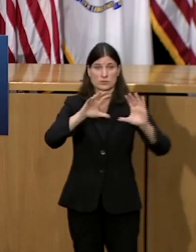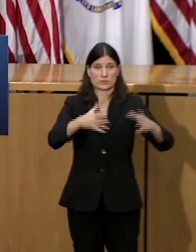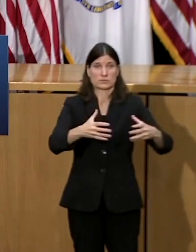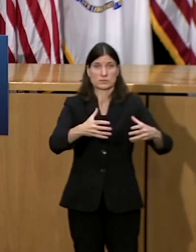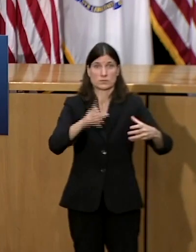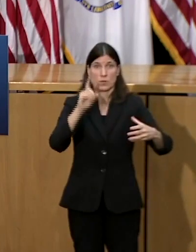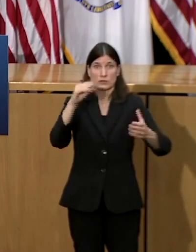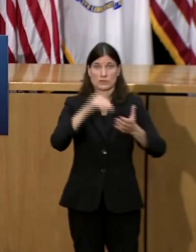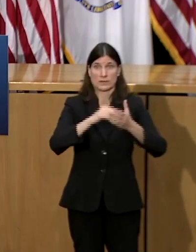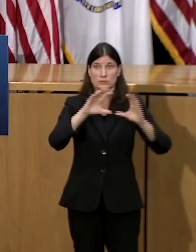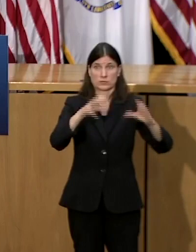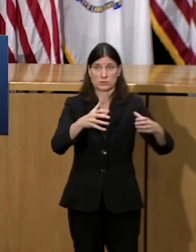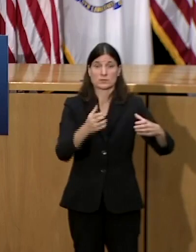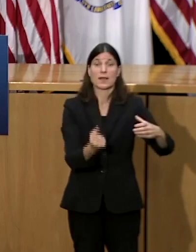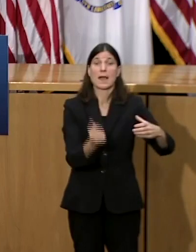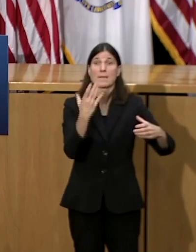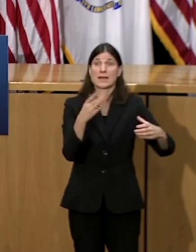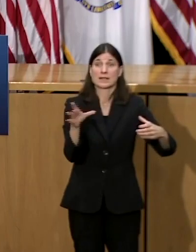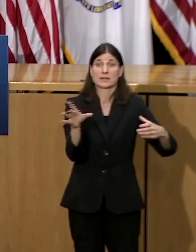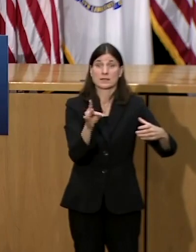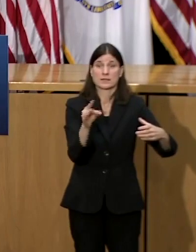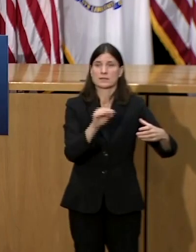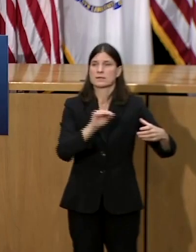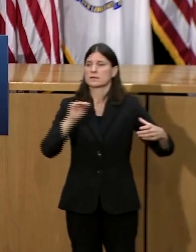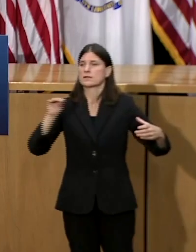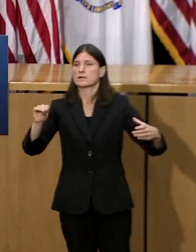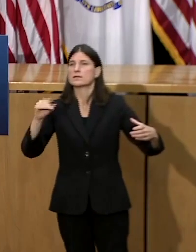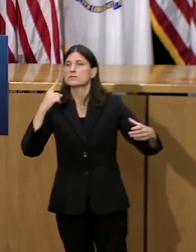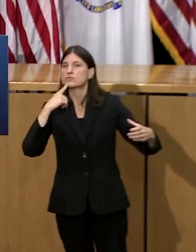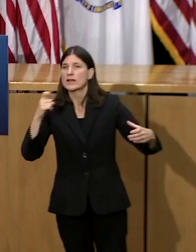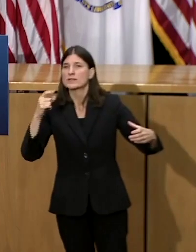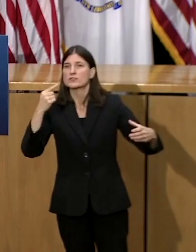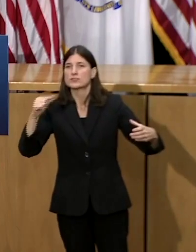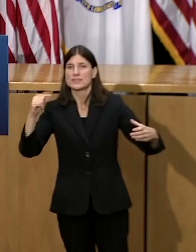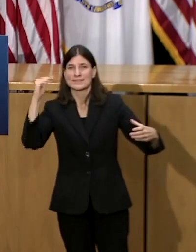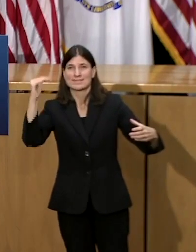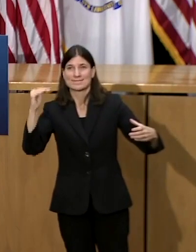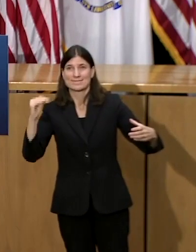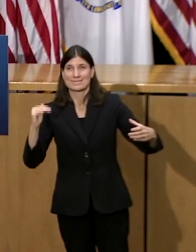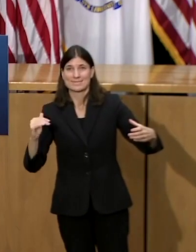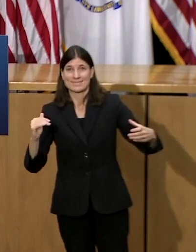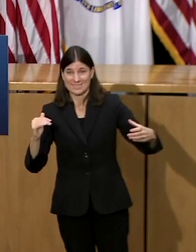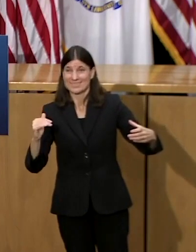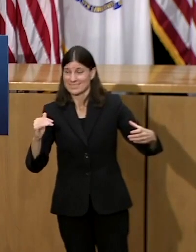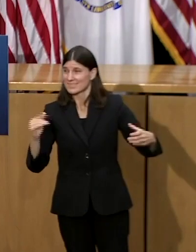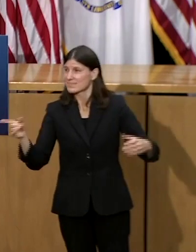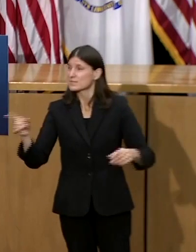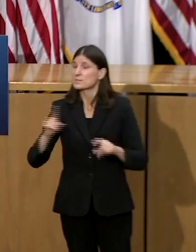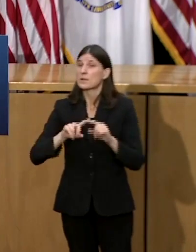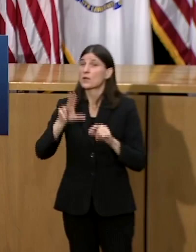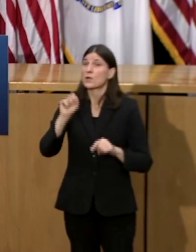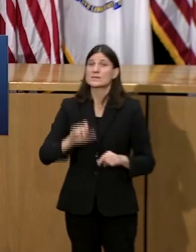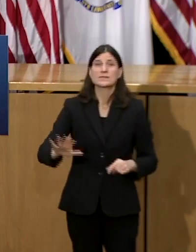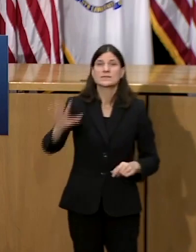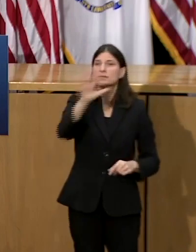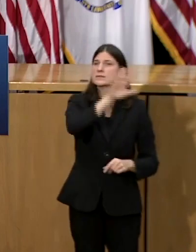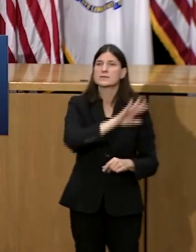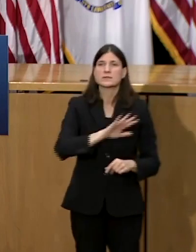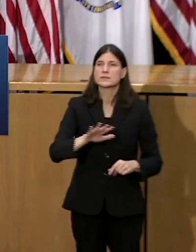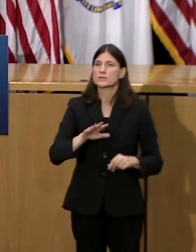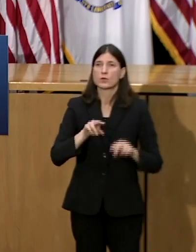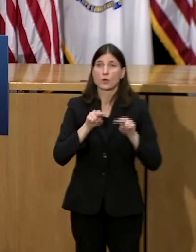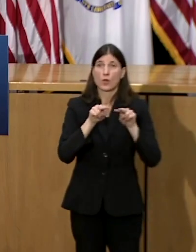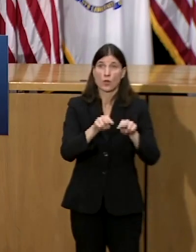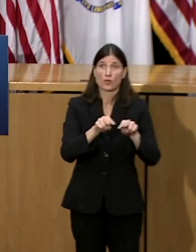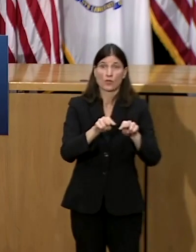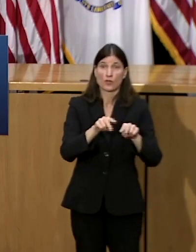But some of these national scoreboards also measure how much you're actually testing on a per capita basis and